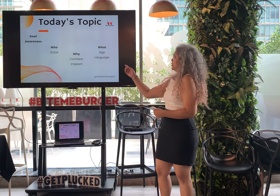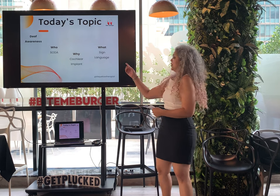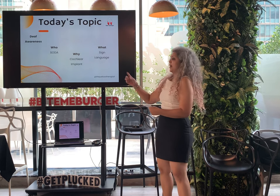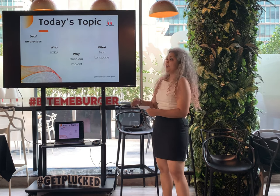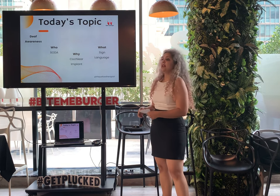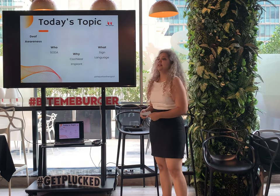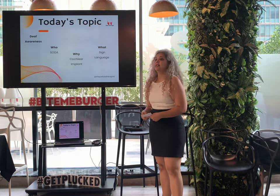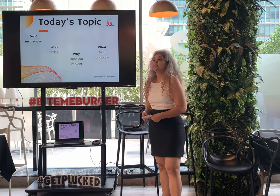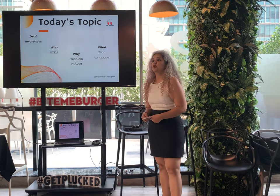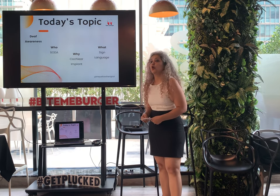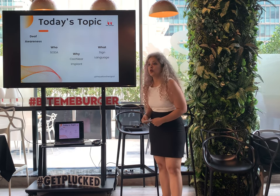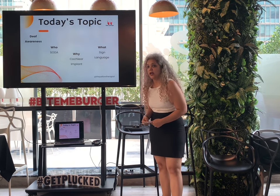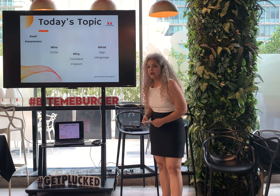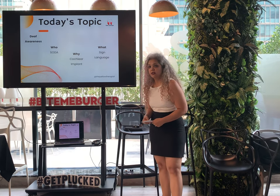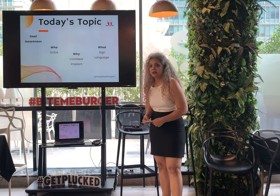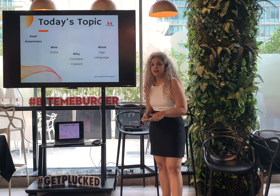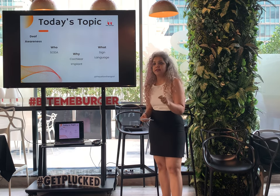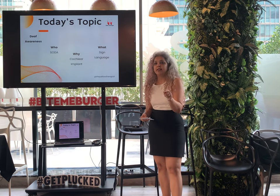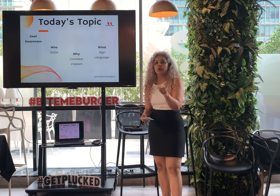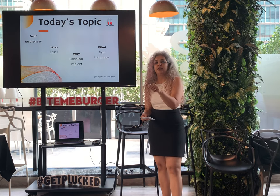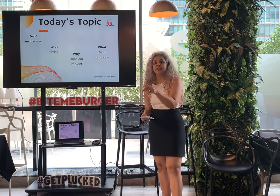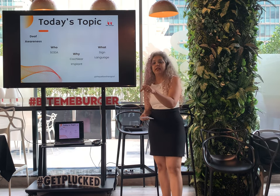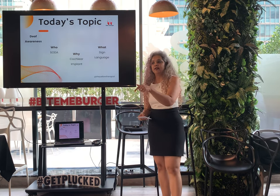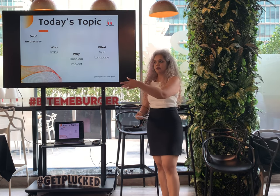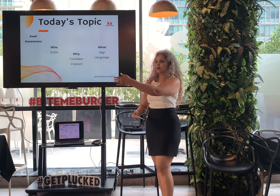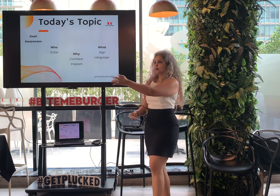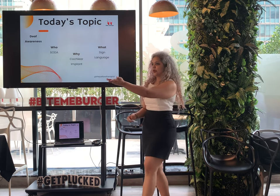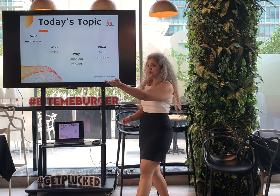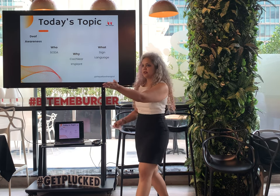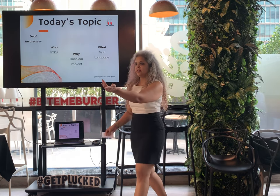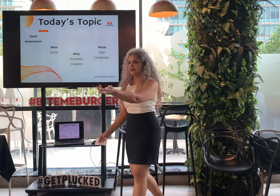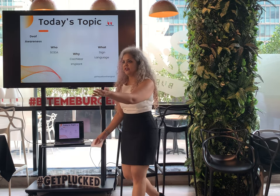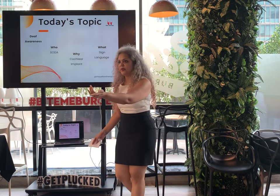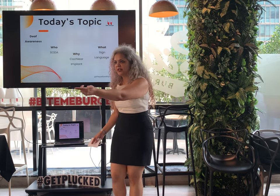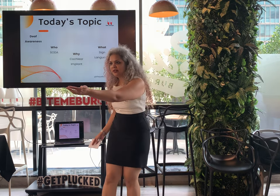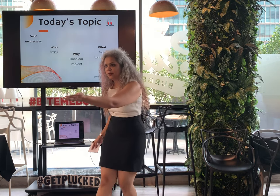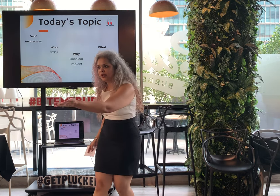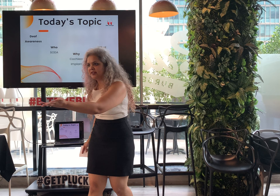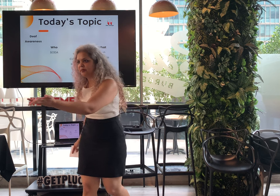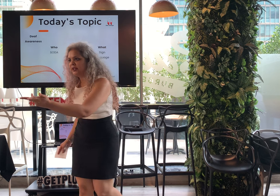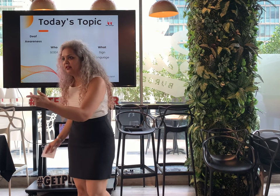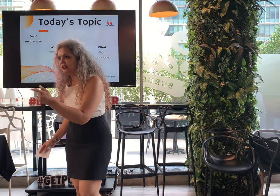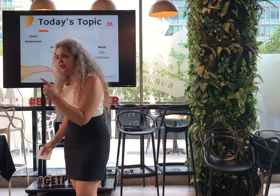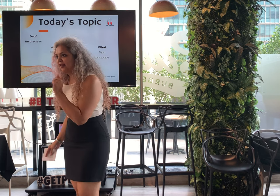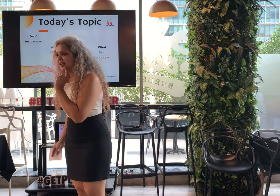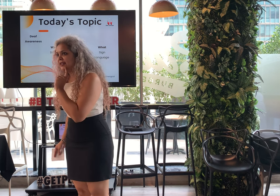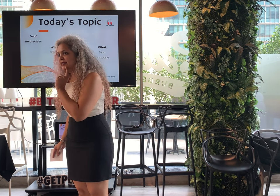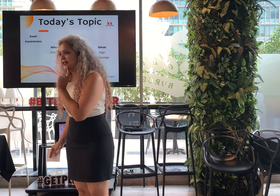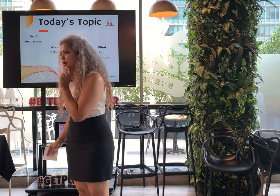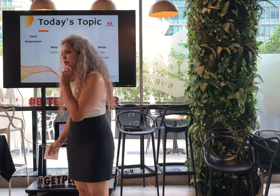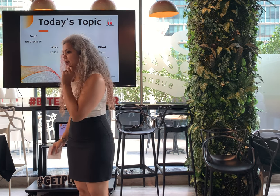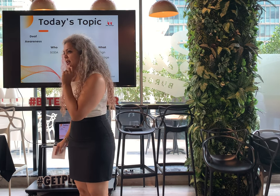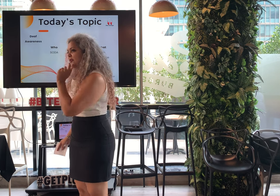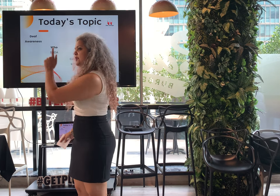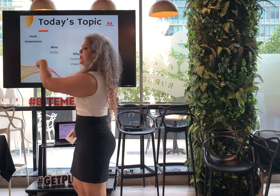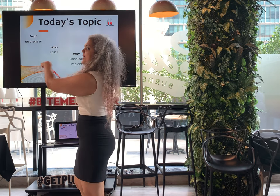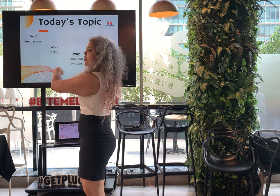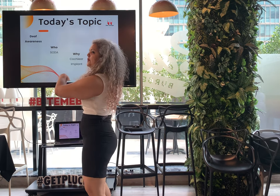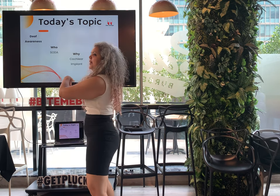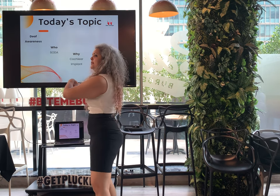soda and there is CODA, C-O-D-A. What else? Give me whatever it means. C-O-D-A. It's the name of deaf,